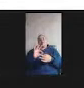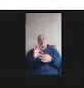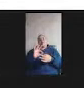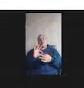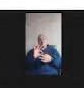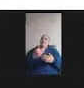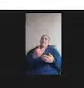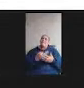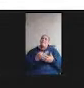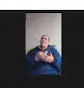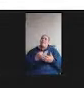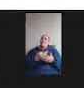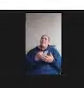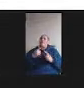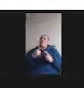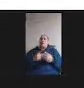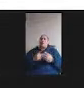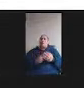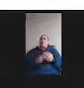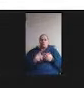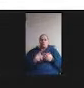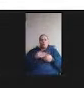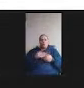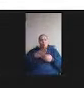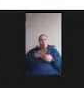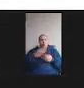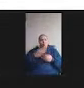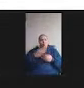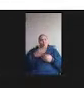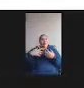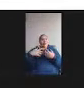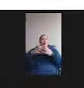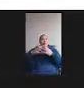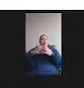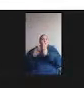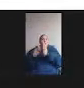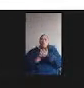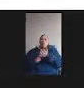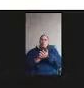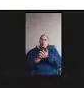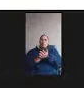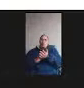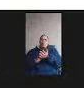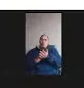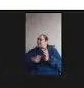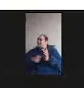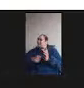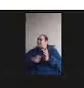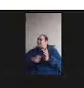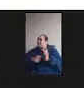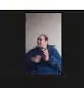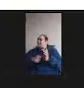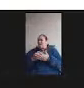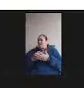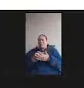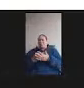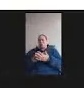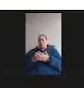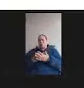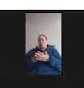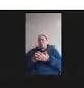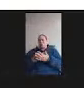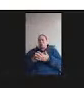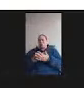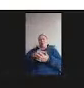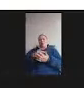for projects that was already initiated via orders, and then that particular committed funds get automatically basically gets part